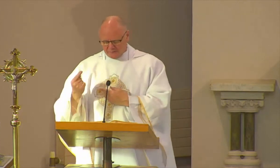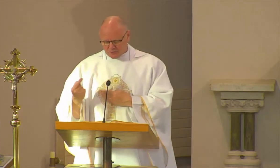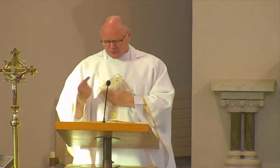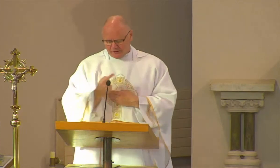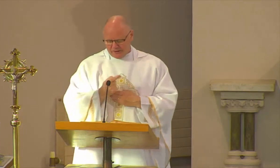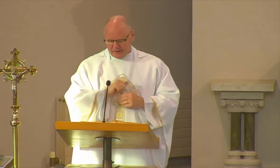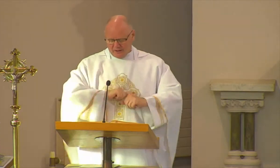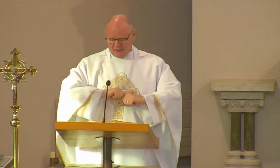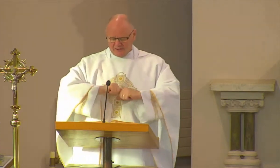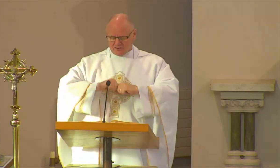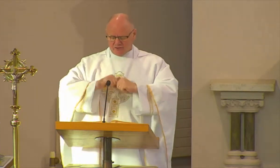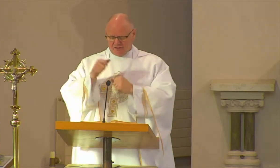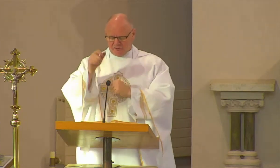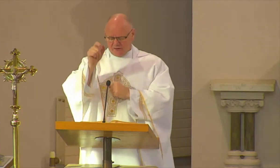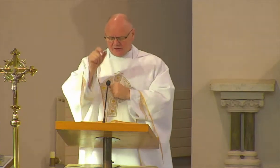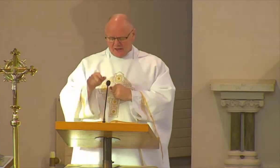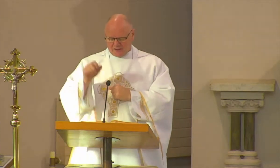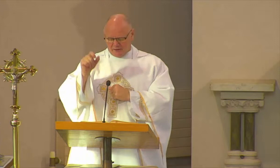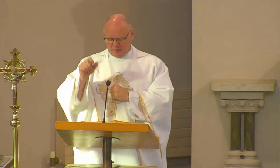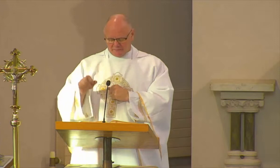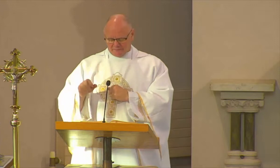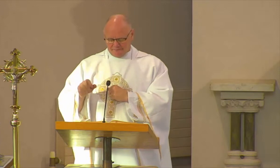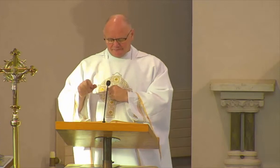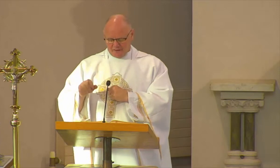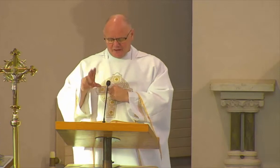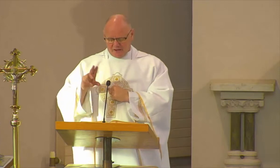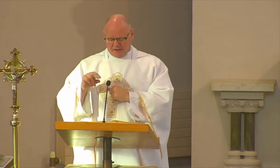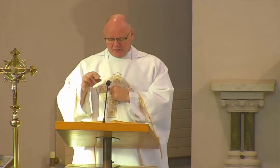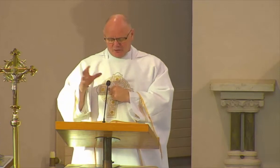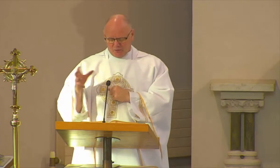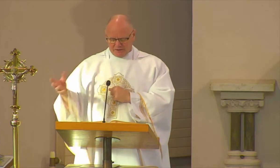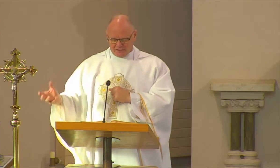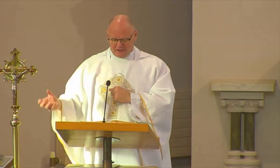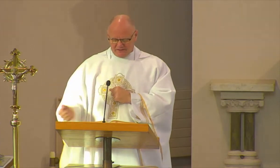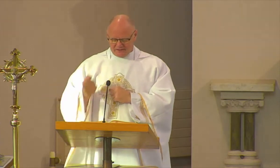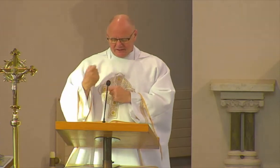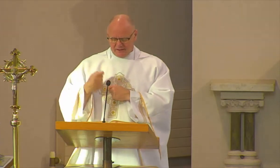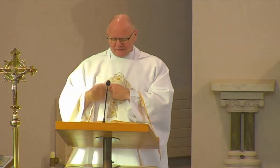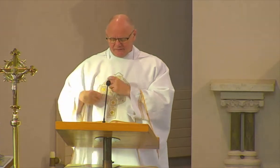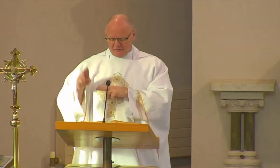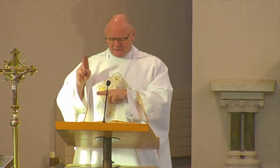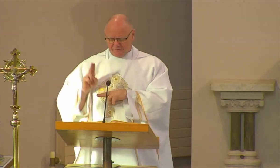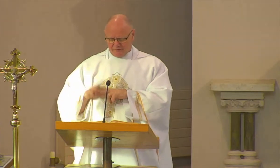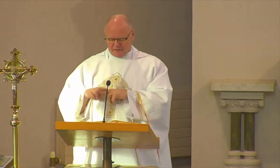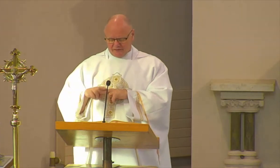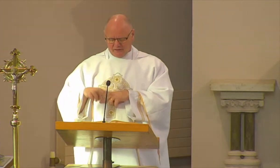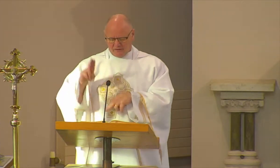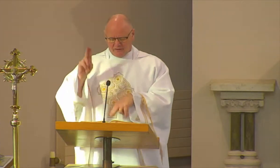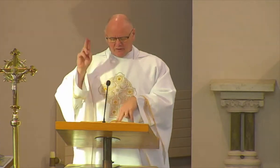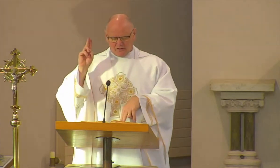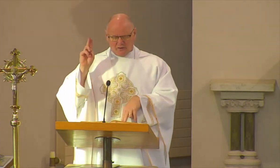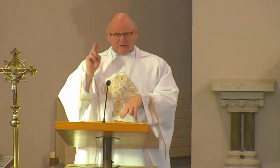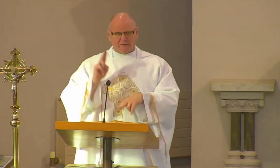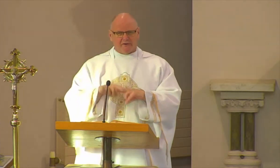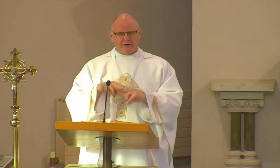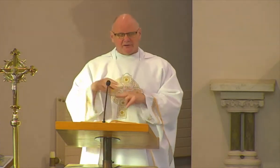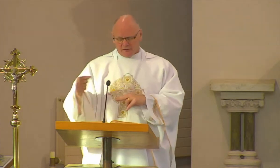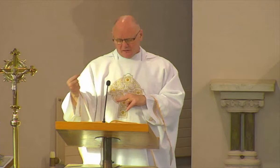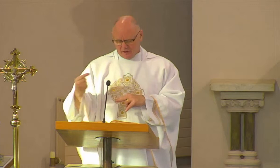me is greater than anyone, and no one can steal from the Father. The Father and